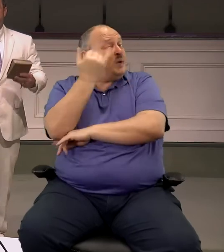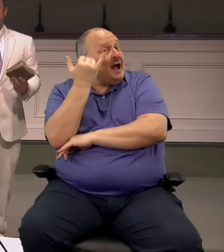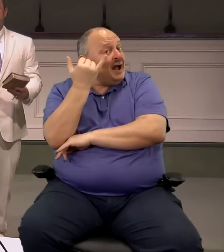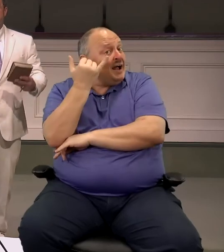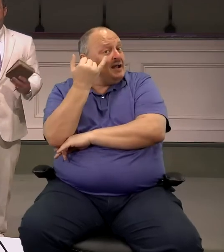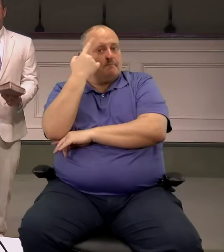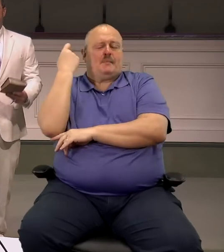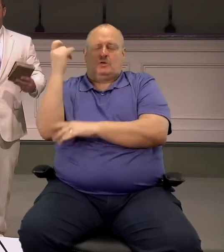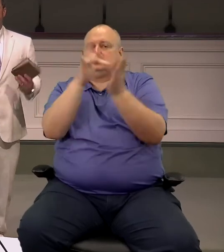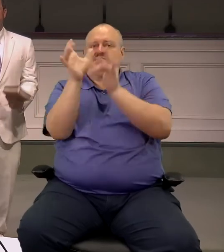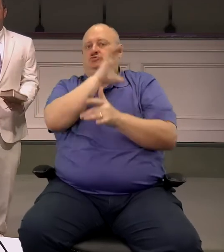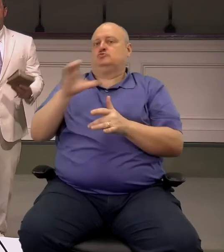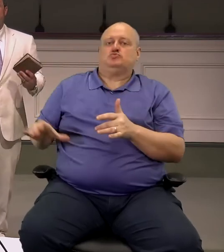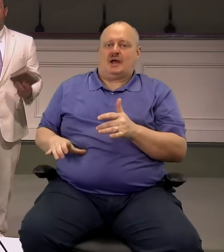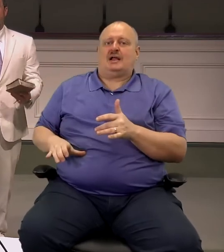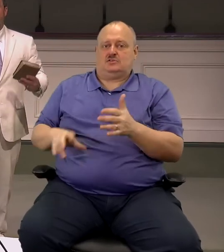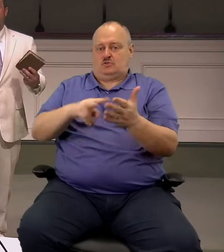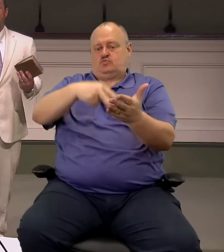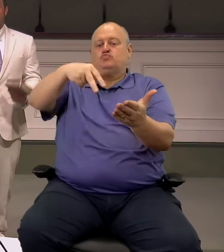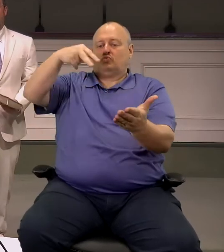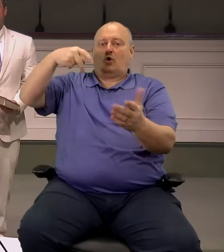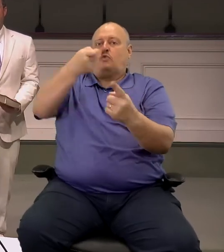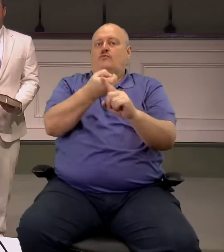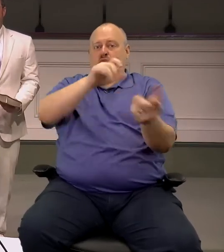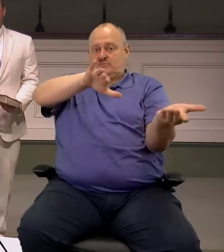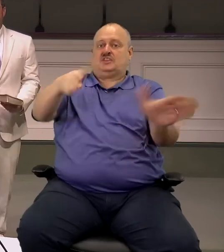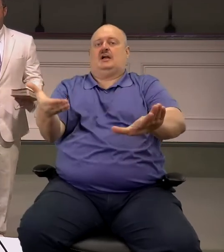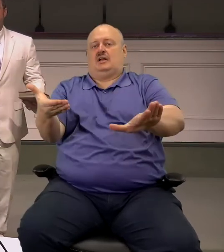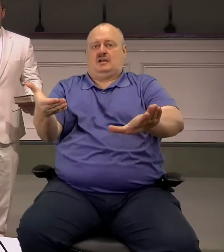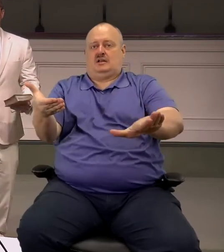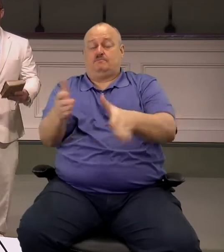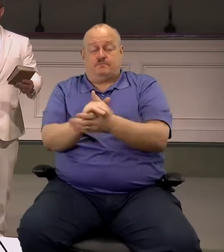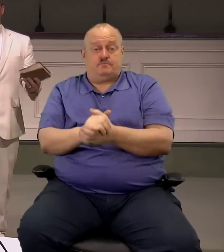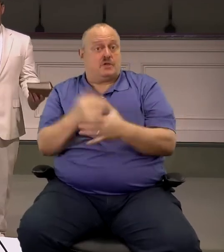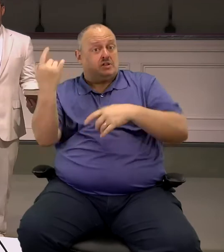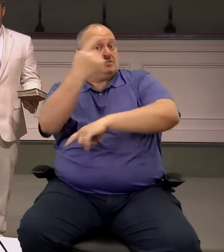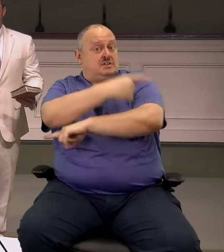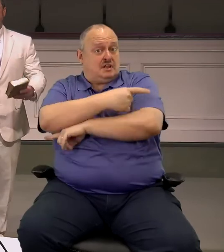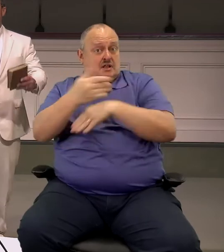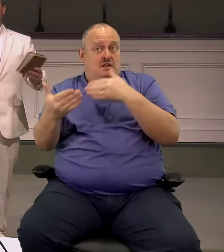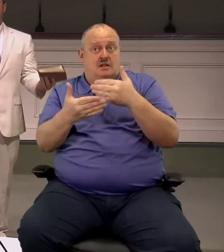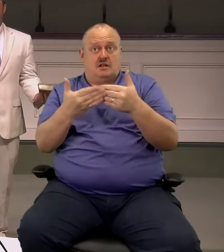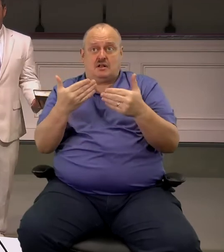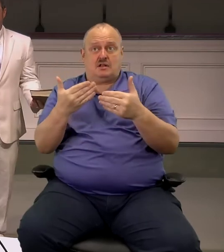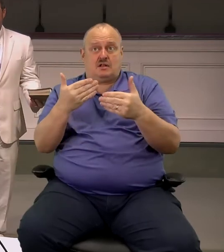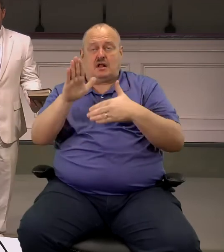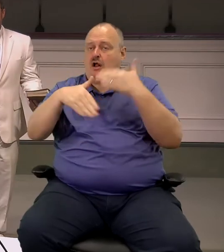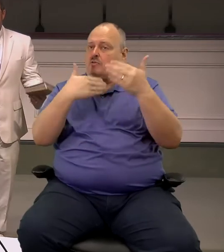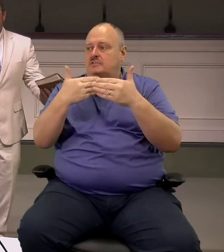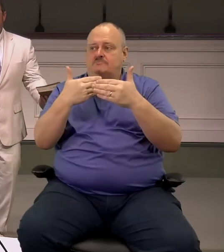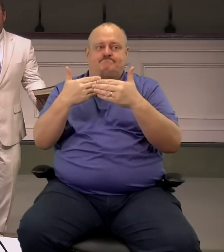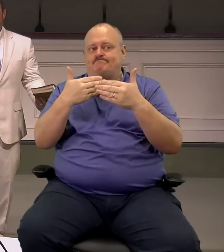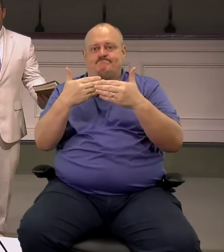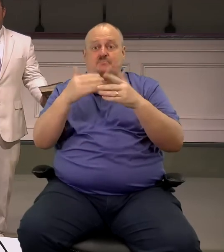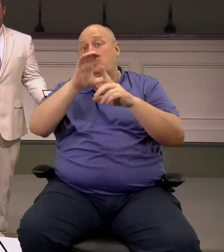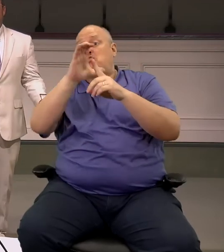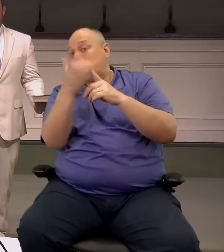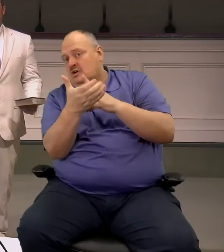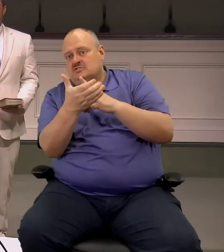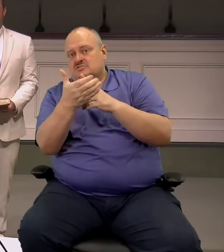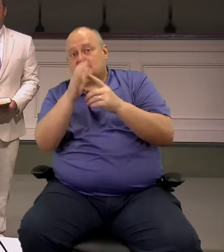is because Jesus Christ rose from the dead. And today, all of the trappings and all of the culture of what we